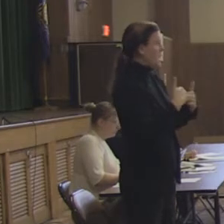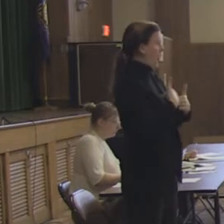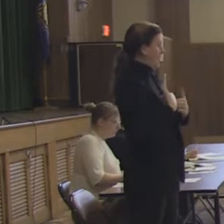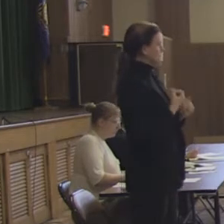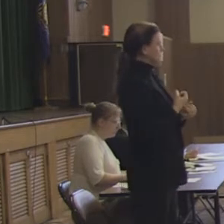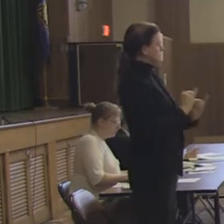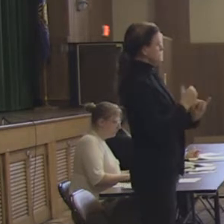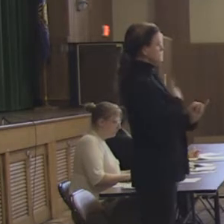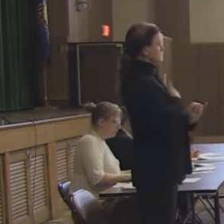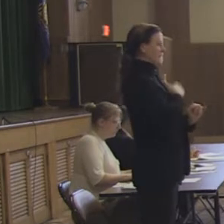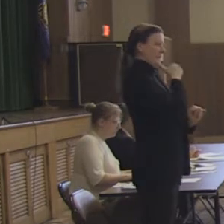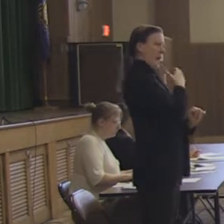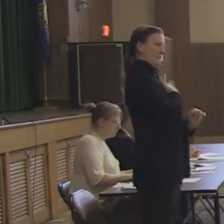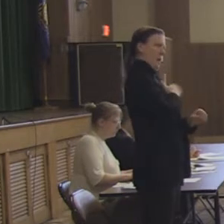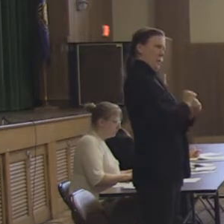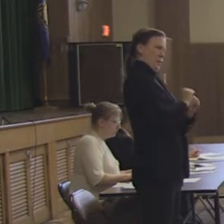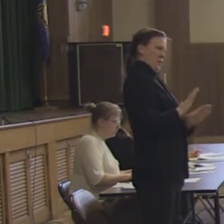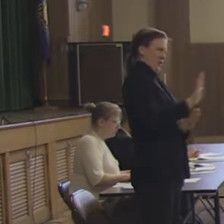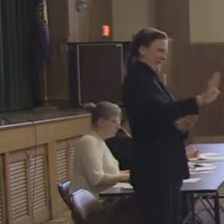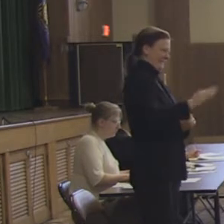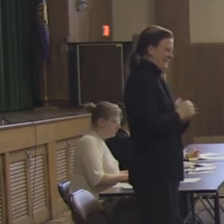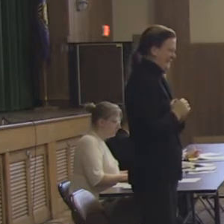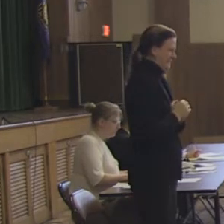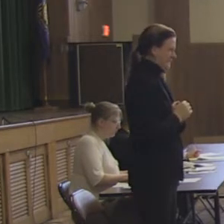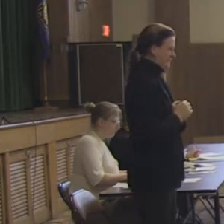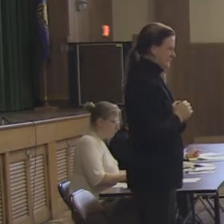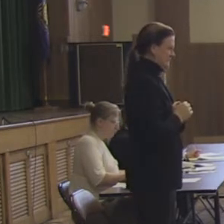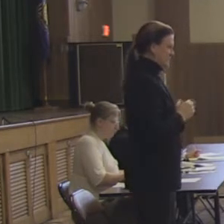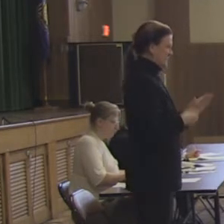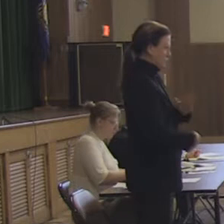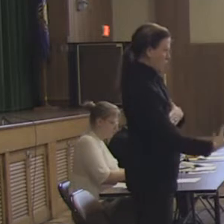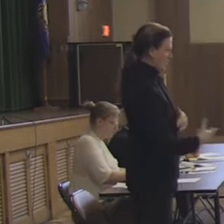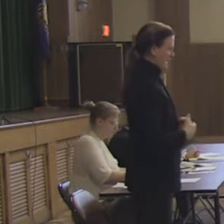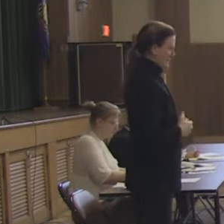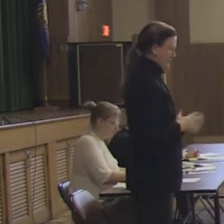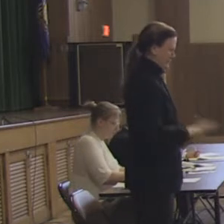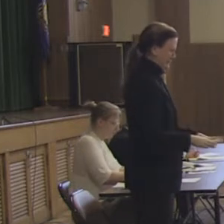not to represent the views of my employer. Just toss that in there.